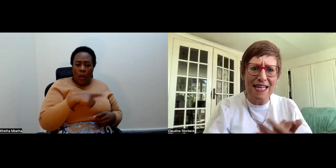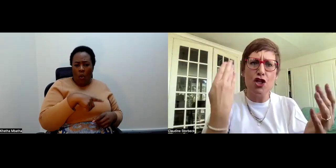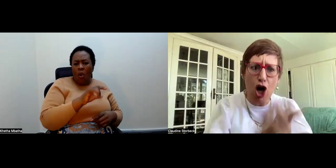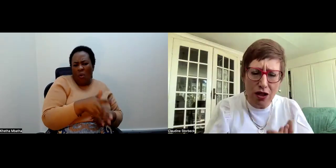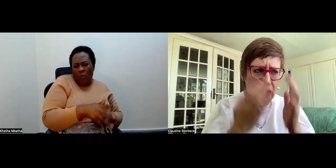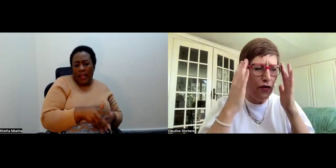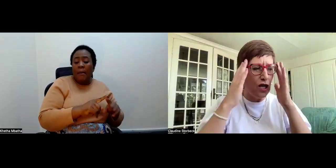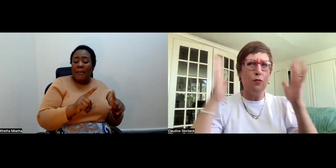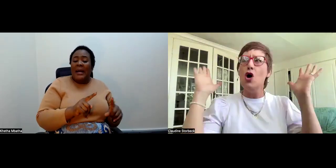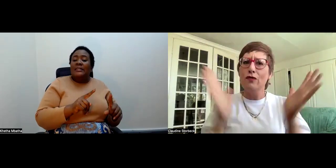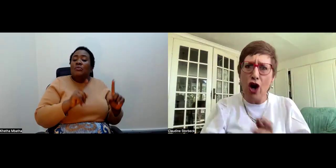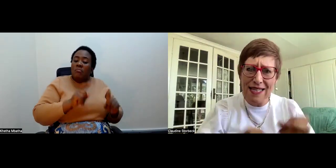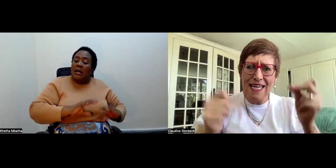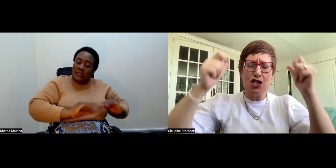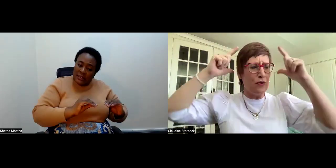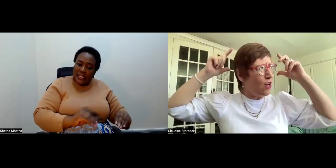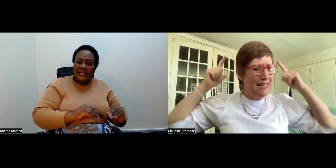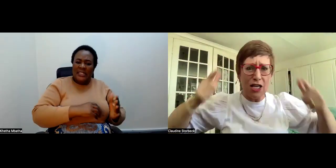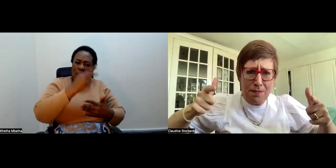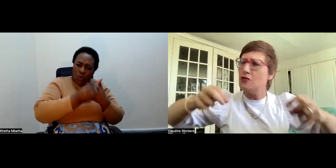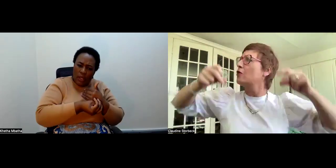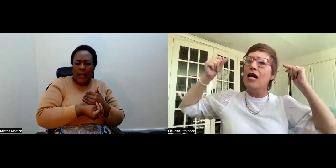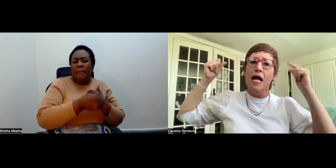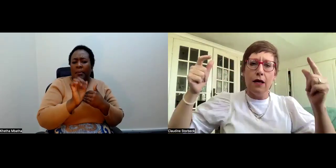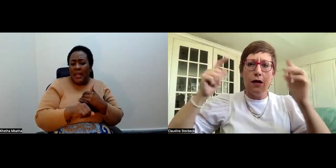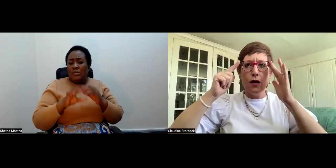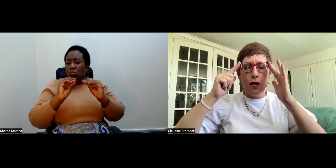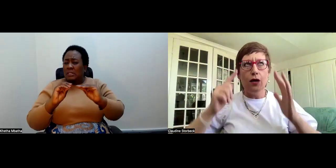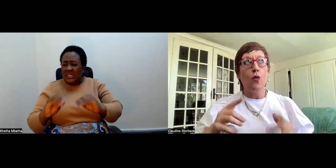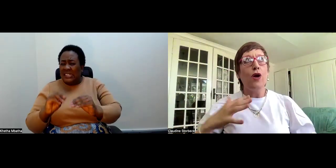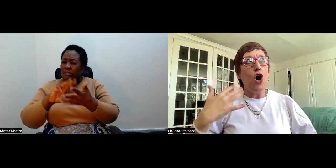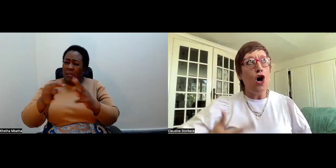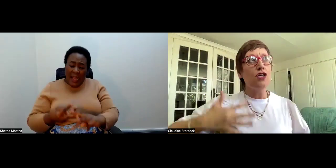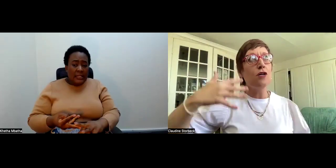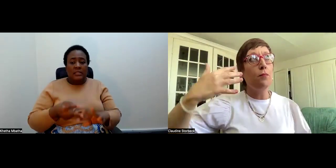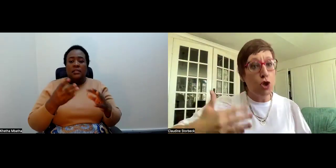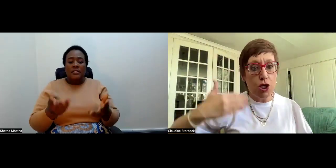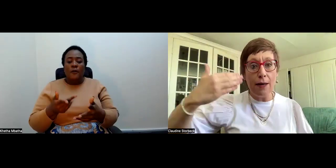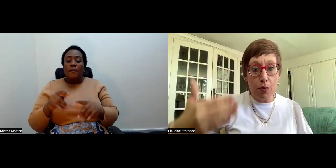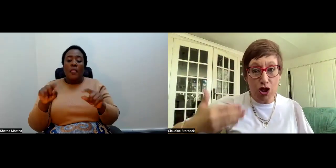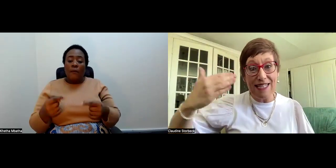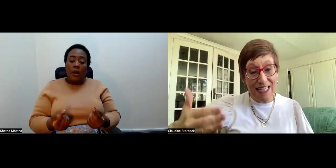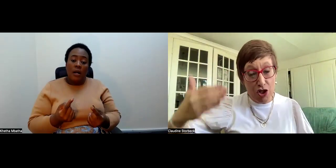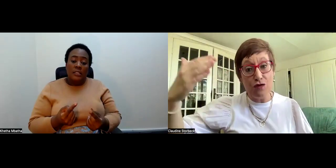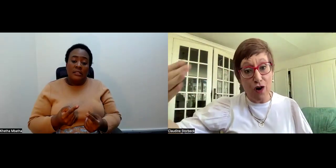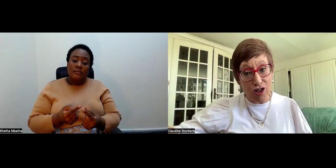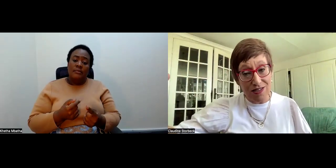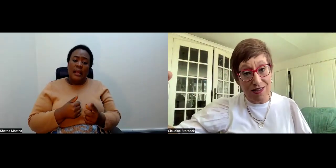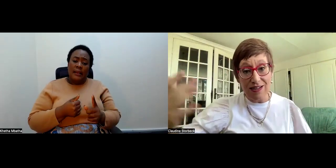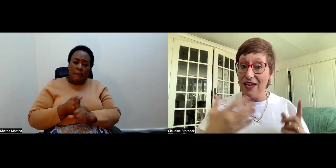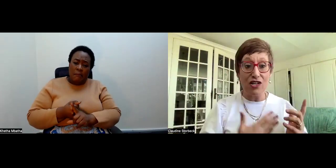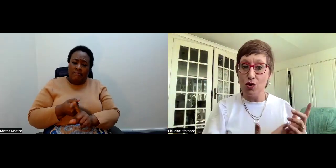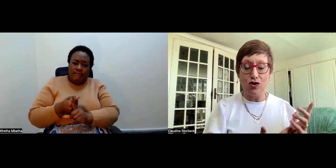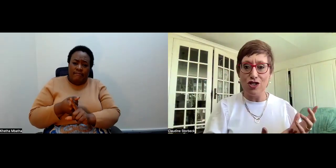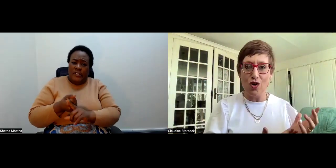got to teach the curriculum. We've got to teach maths. We can't push and teach too